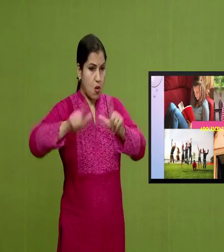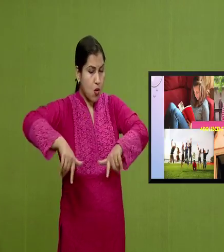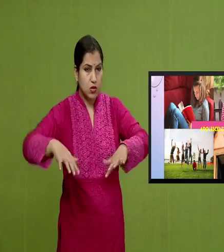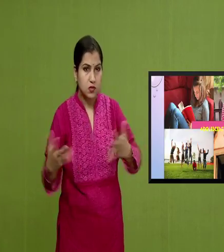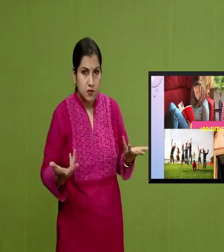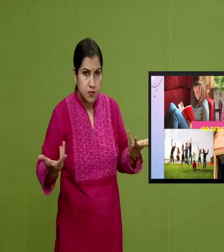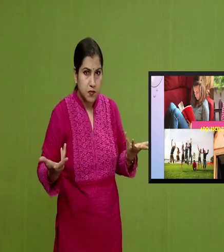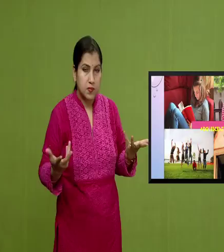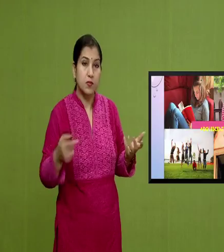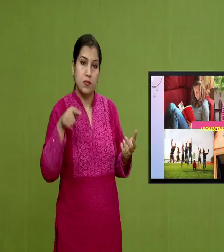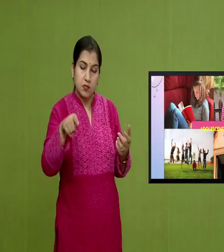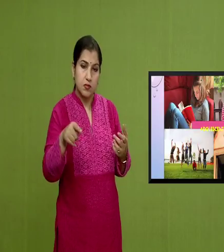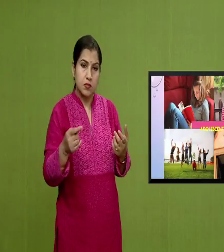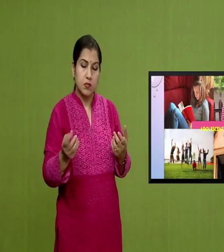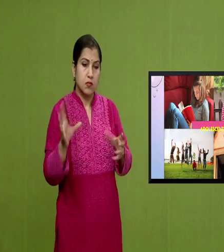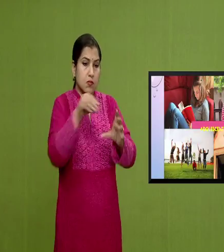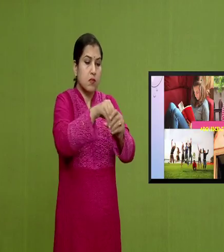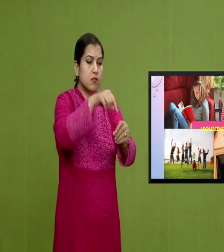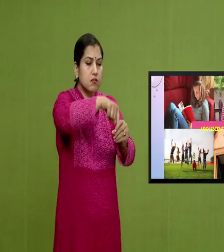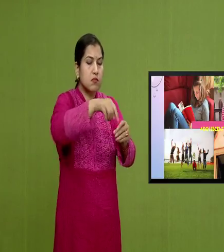activities they are indulging in.